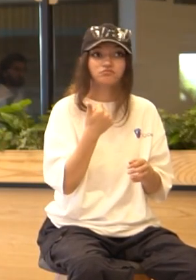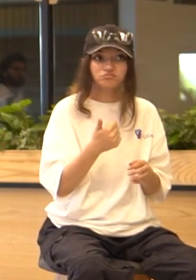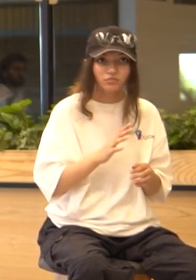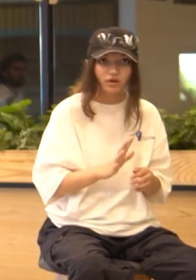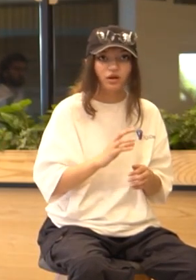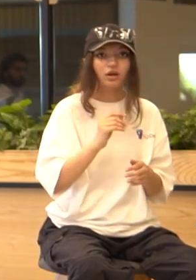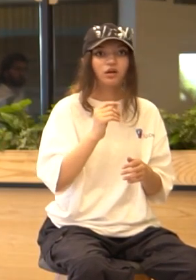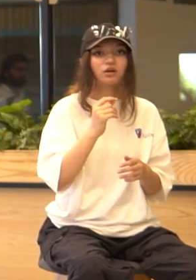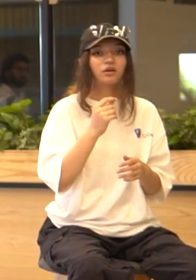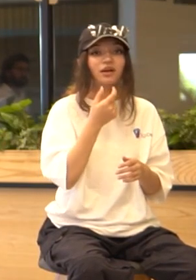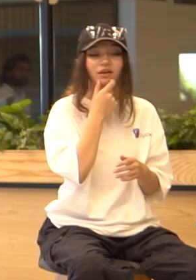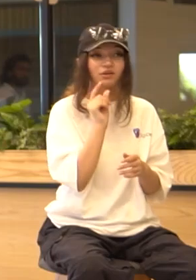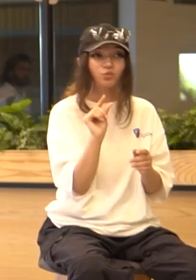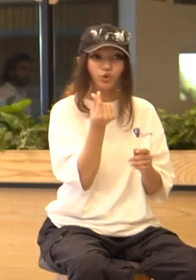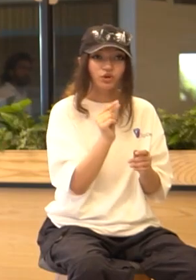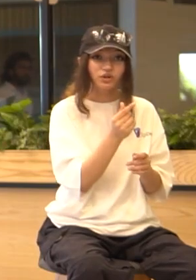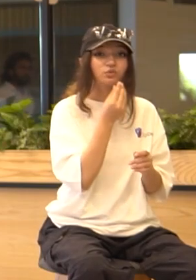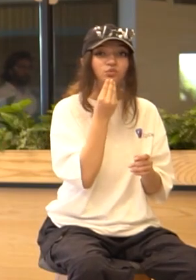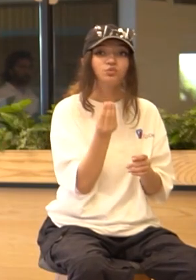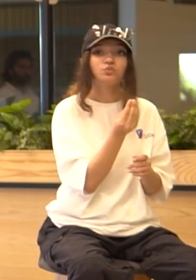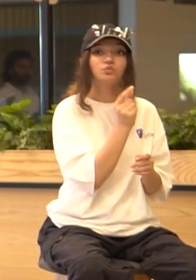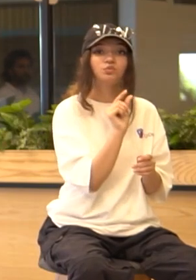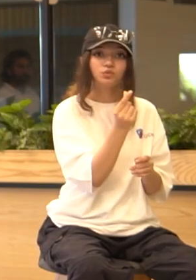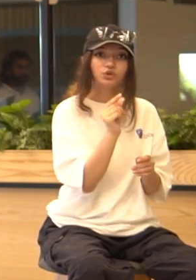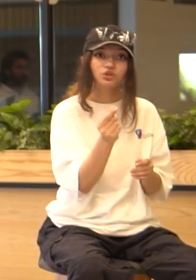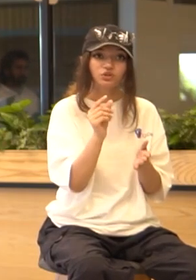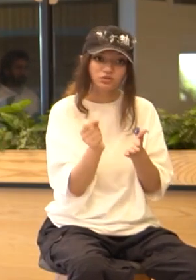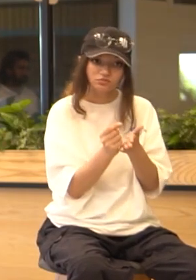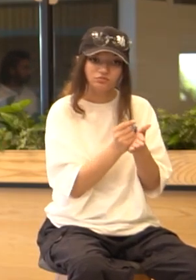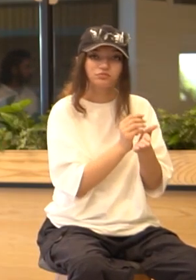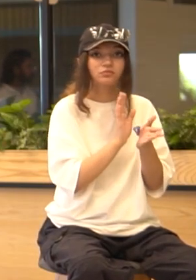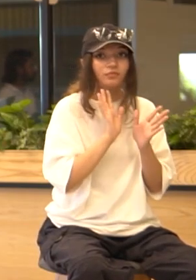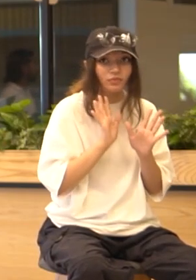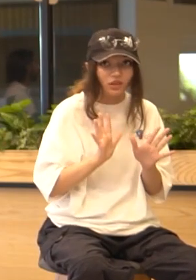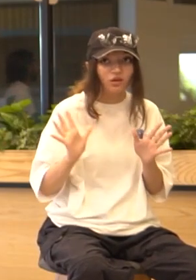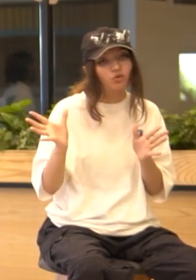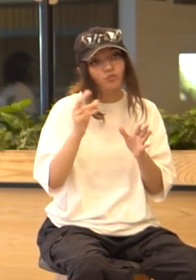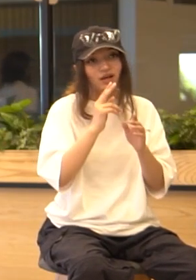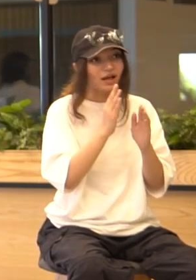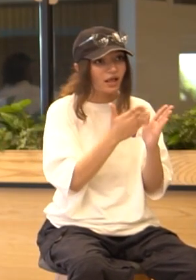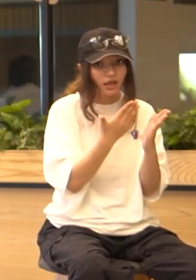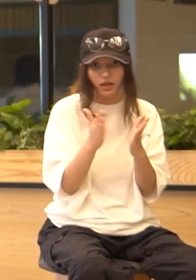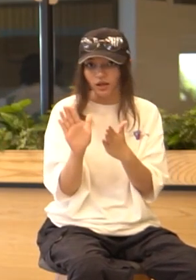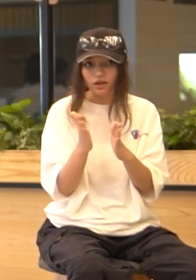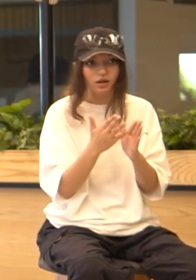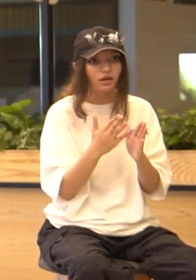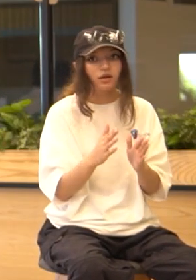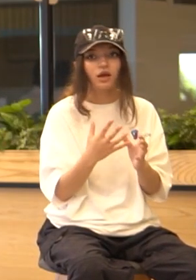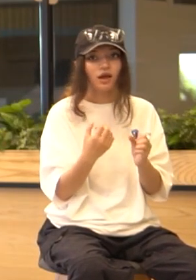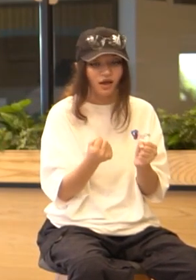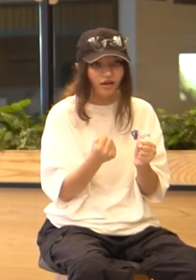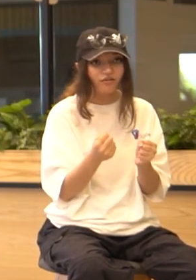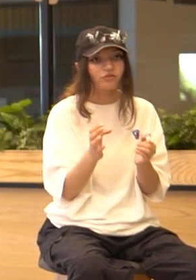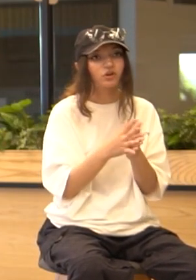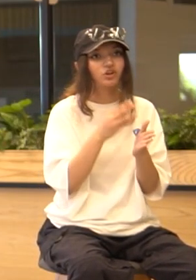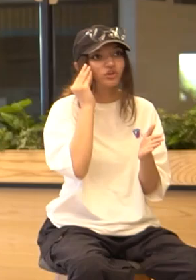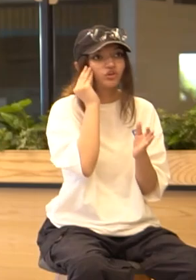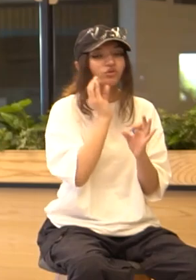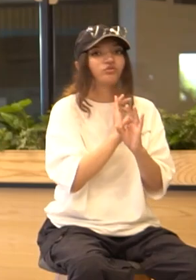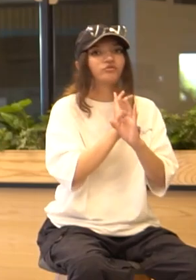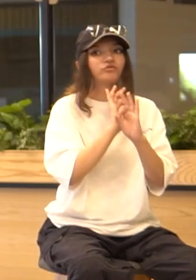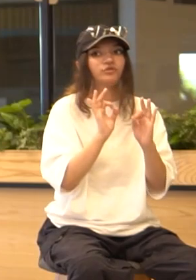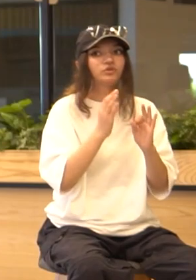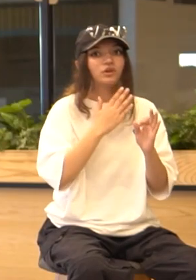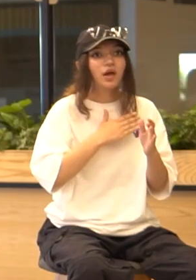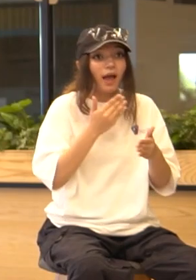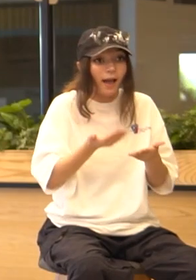forms and they're like distinguish like different alphabets from Urdu. And